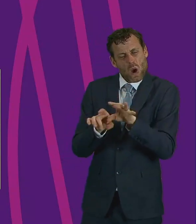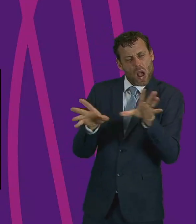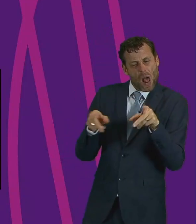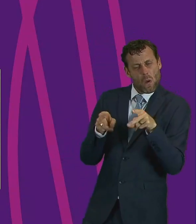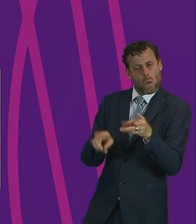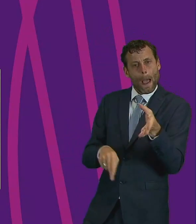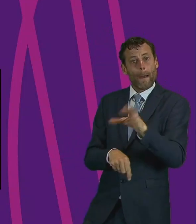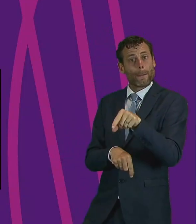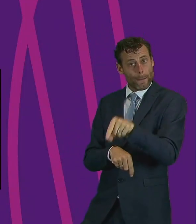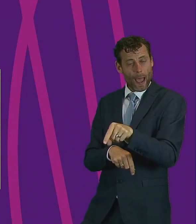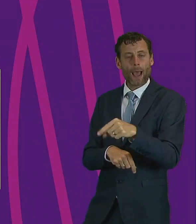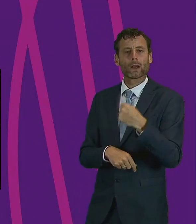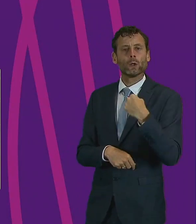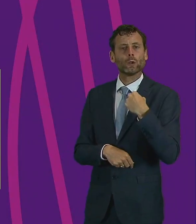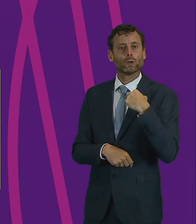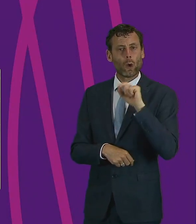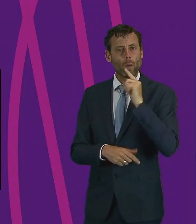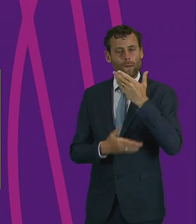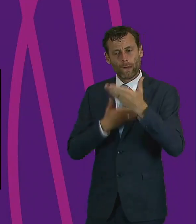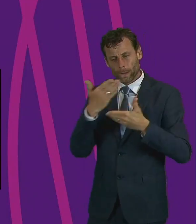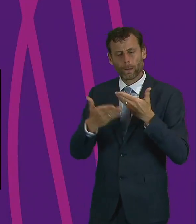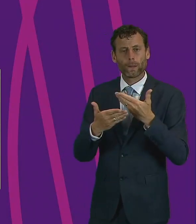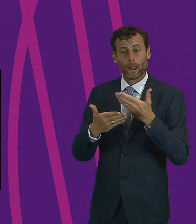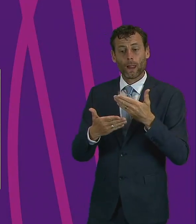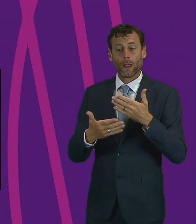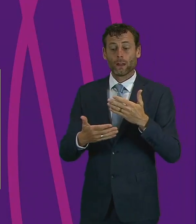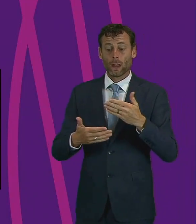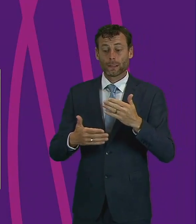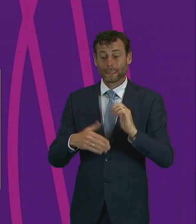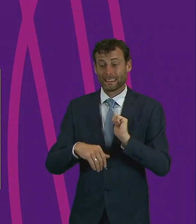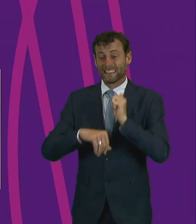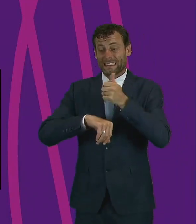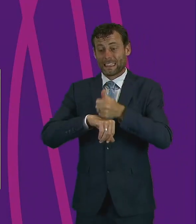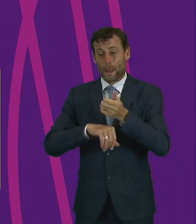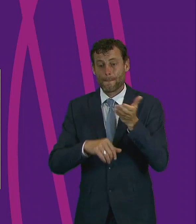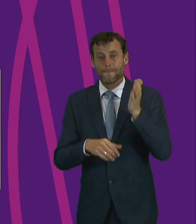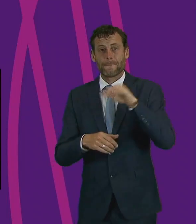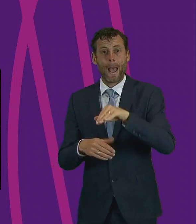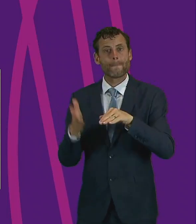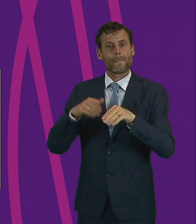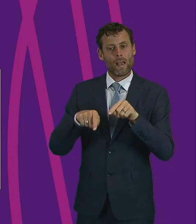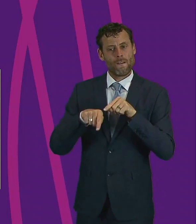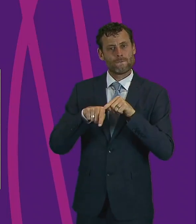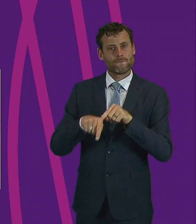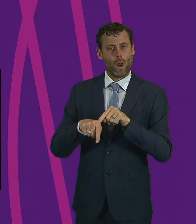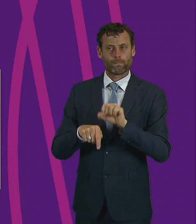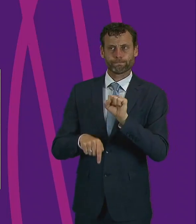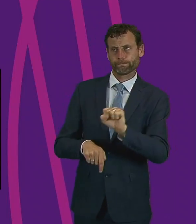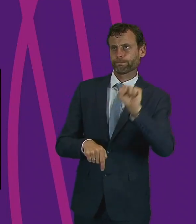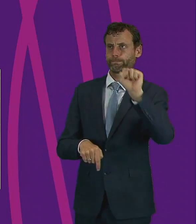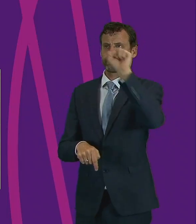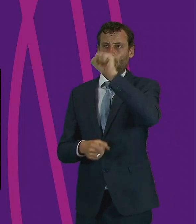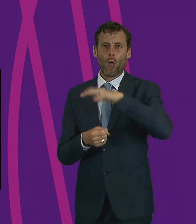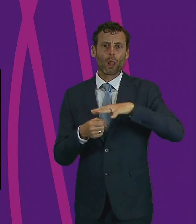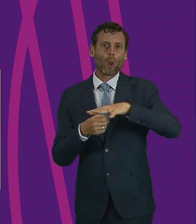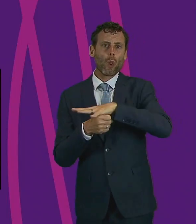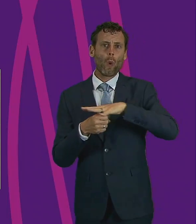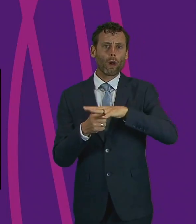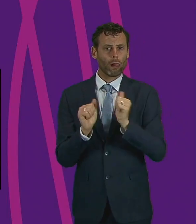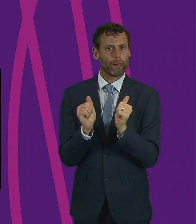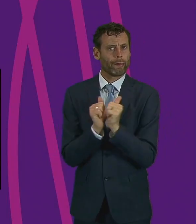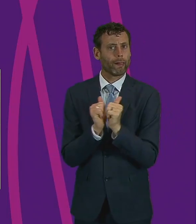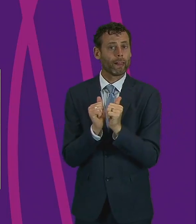of the extent or the pace, will be influenced by local circumstances and influenced by that need to allow our